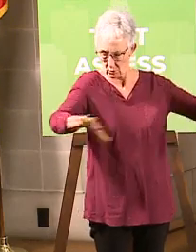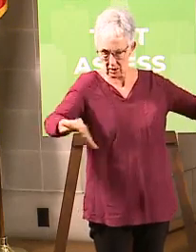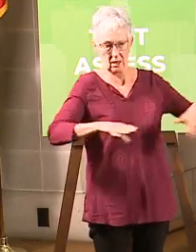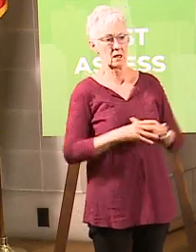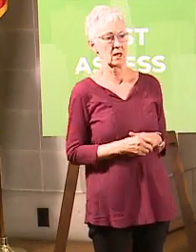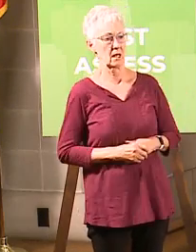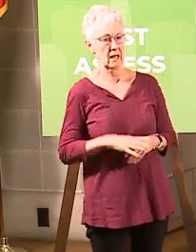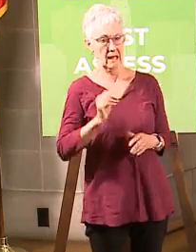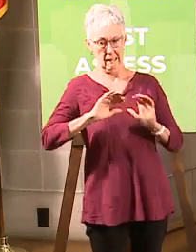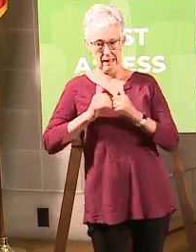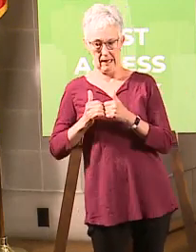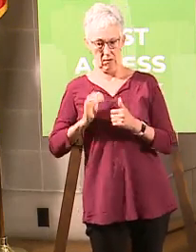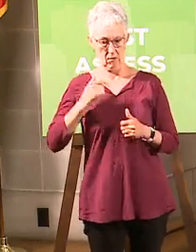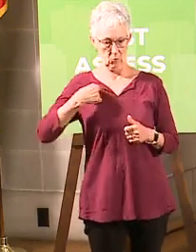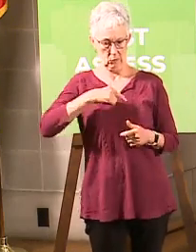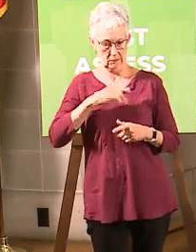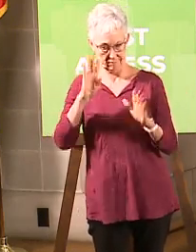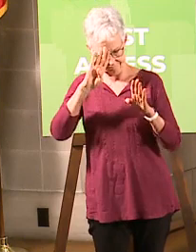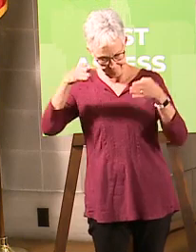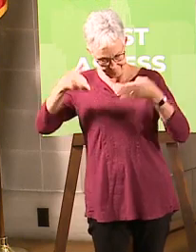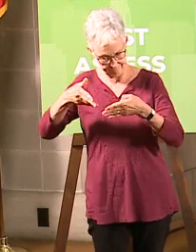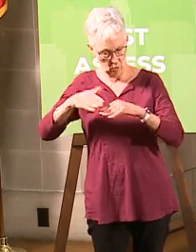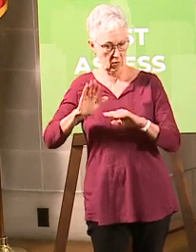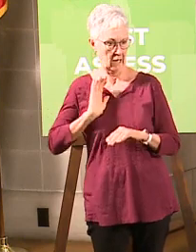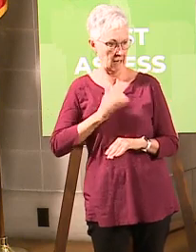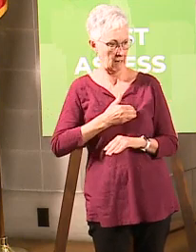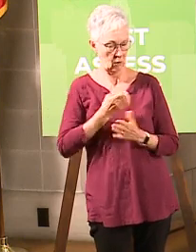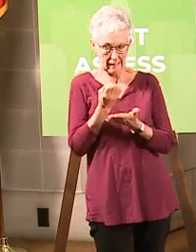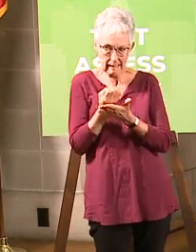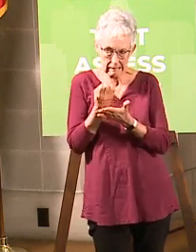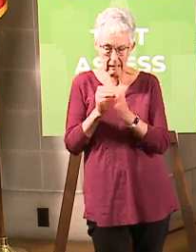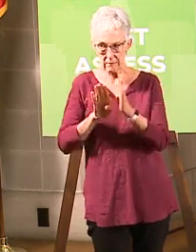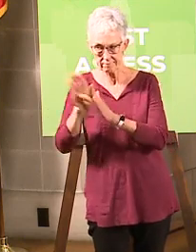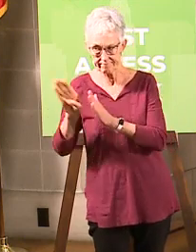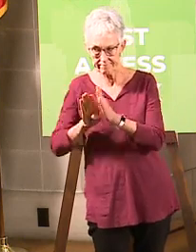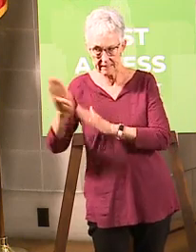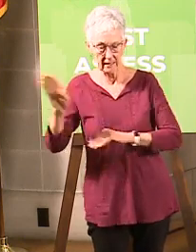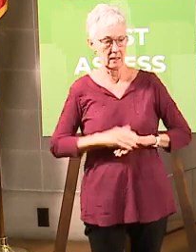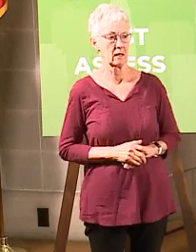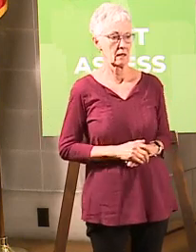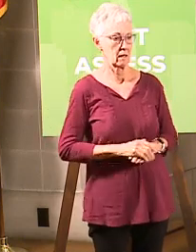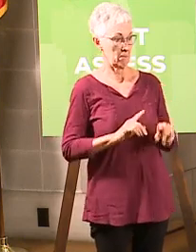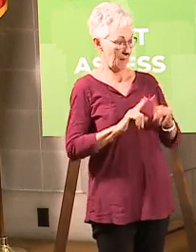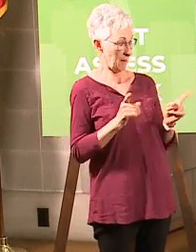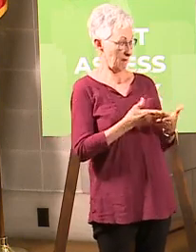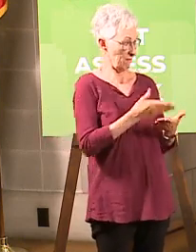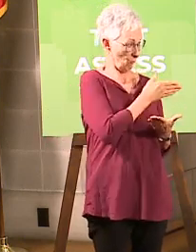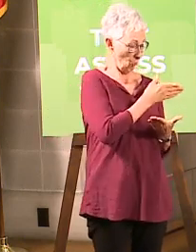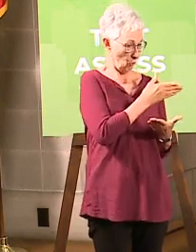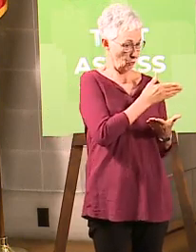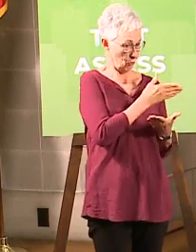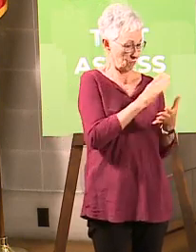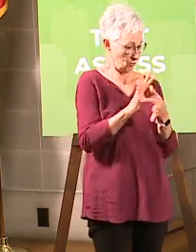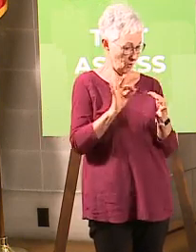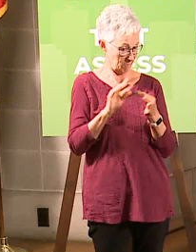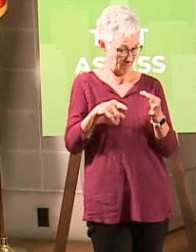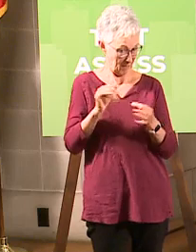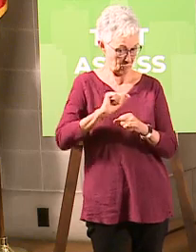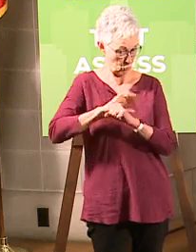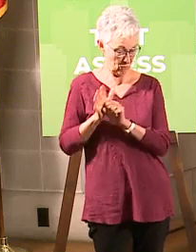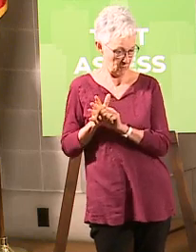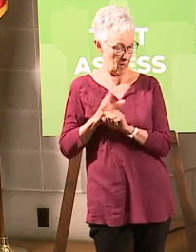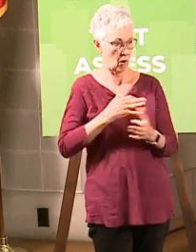us growing again. However, before we get into our program, I do want to talk about the weekend events. Over the